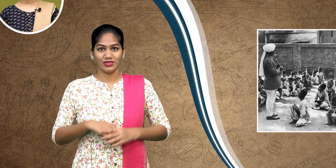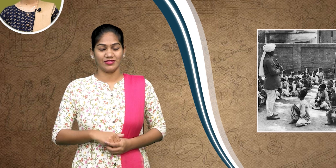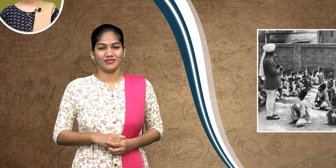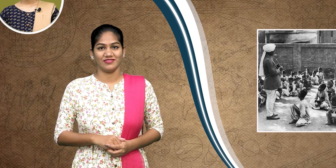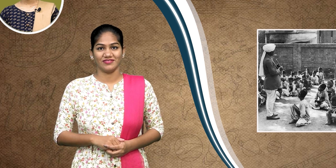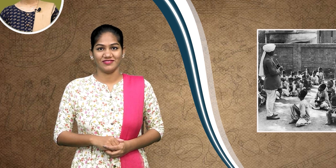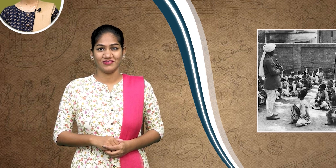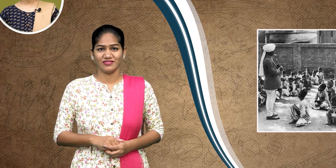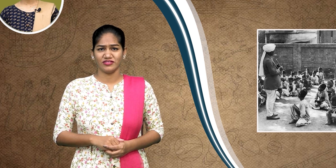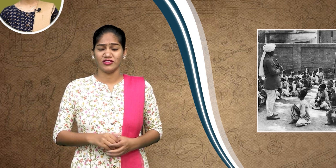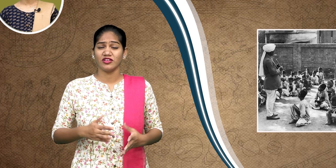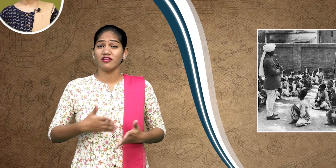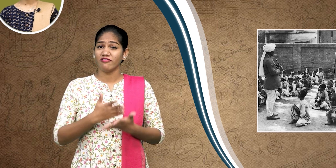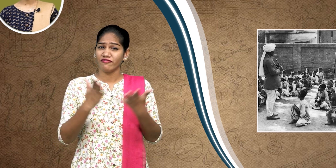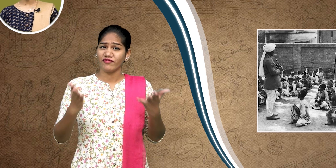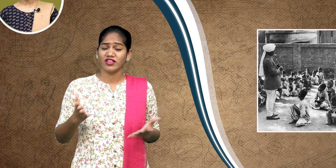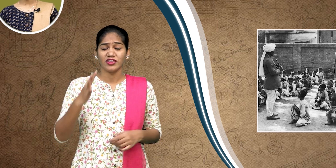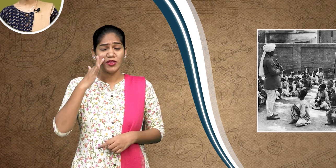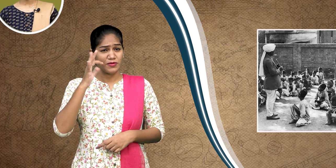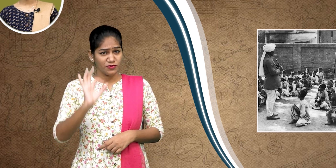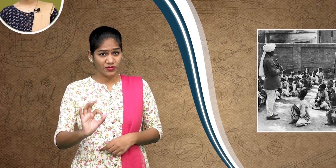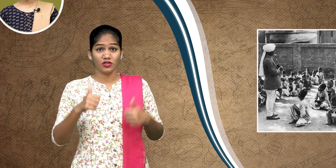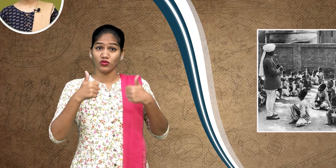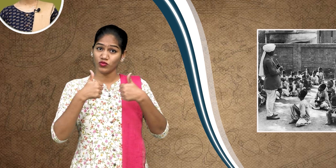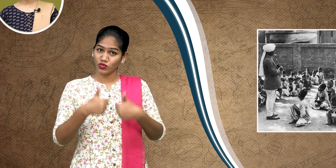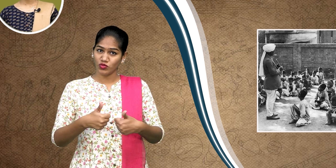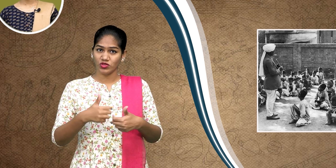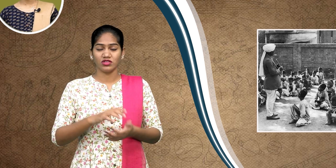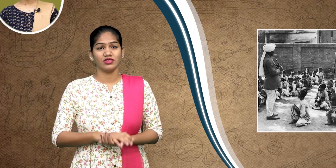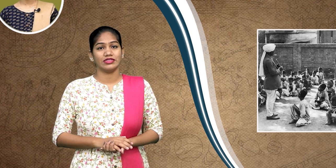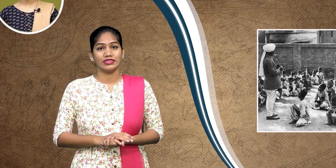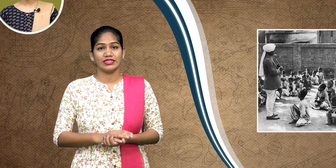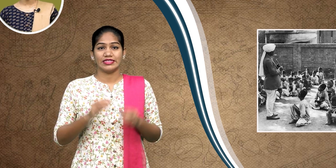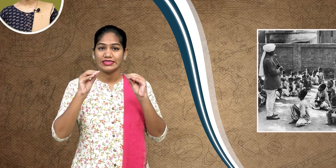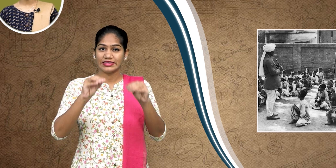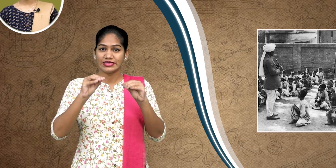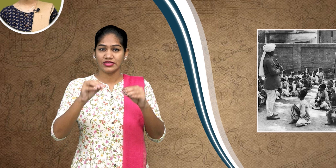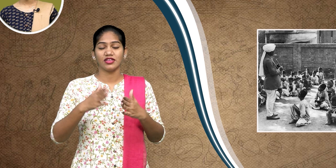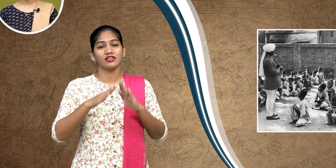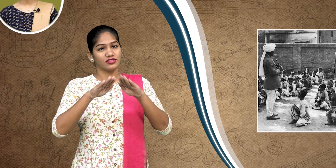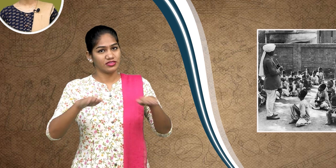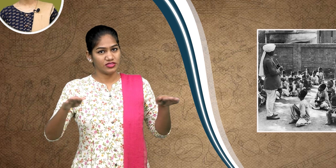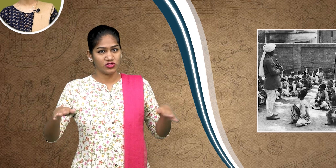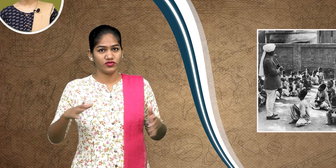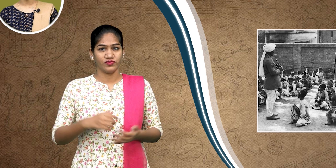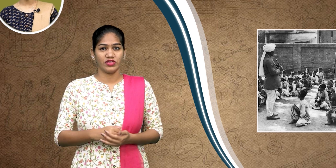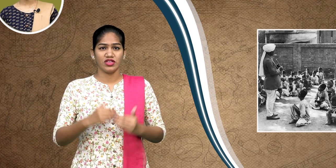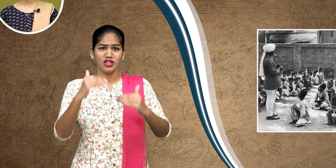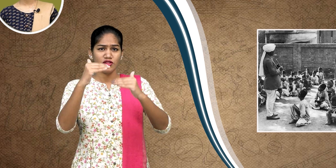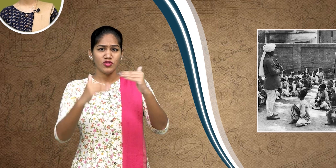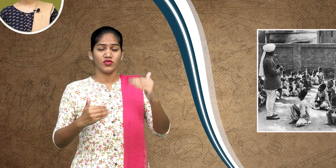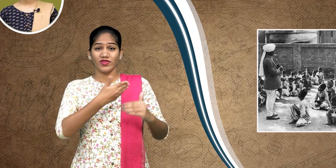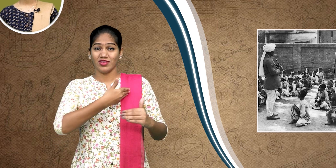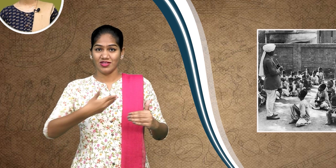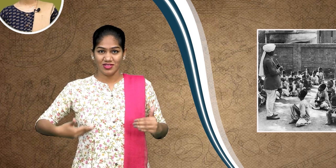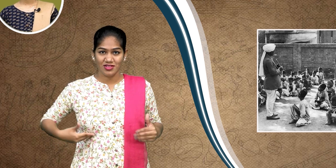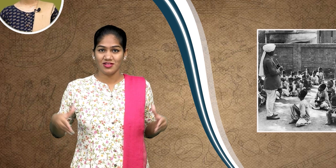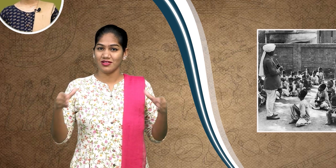were particularly active in educating the children of lower caste